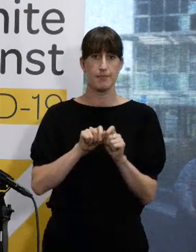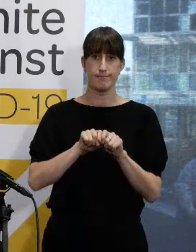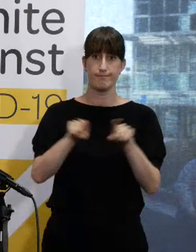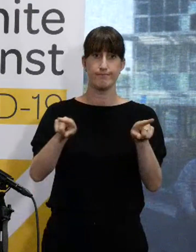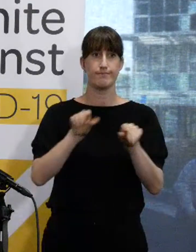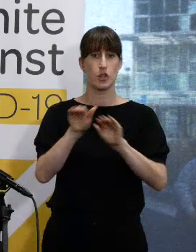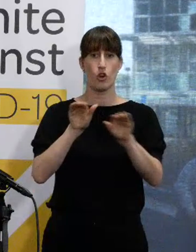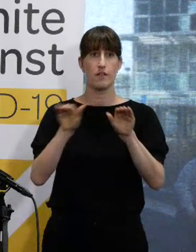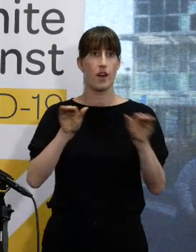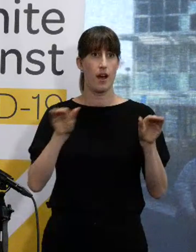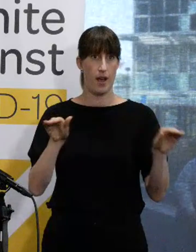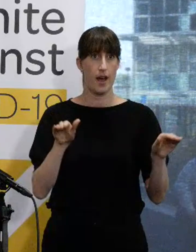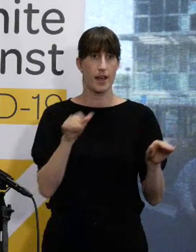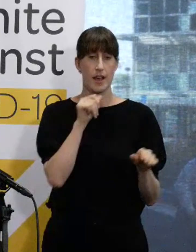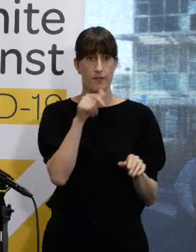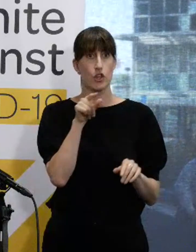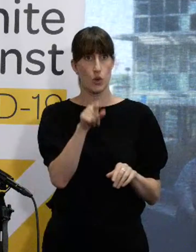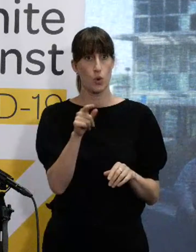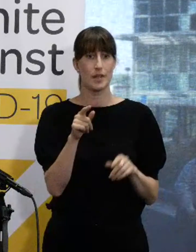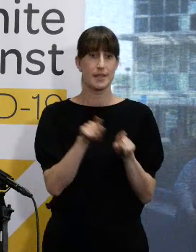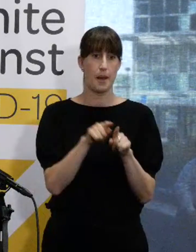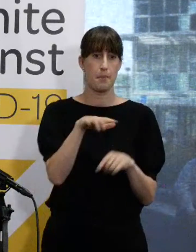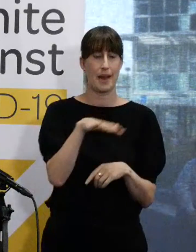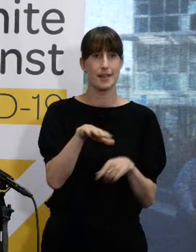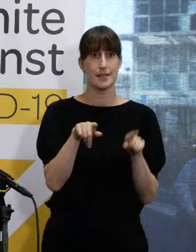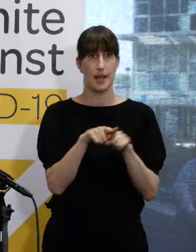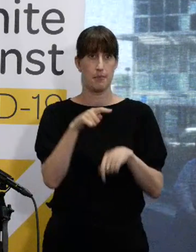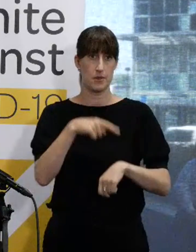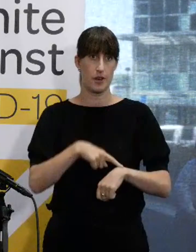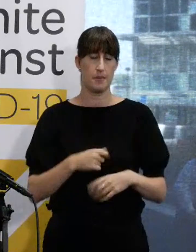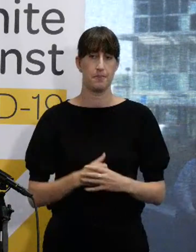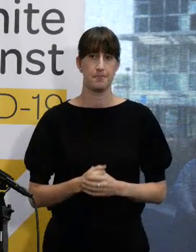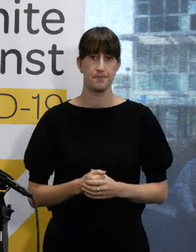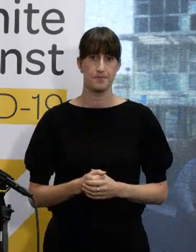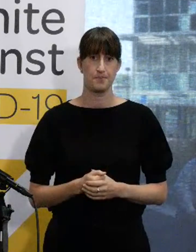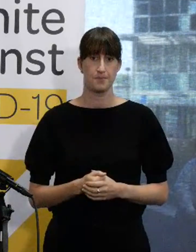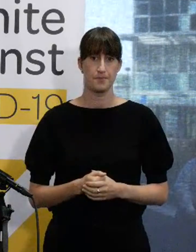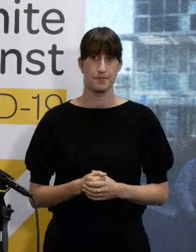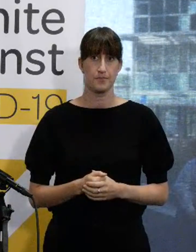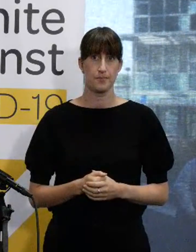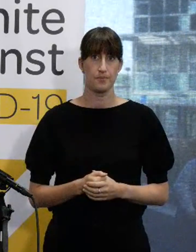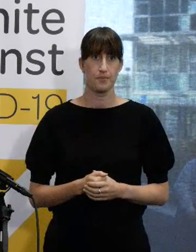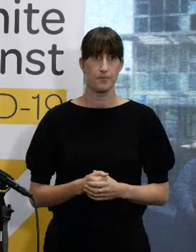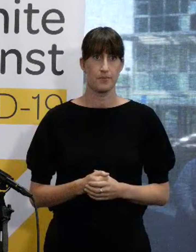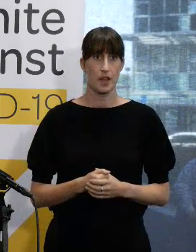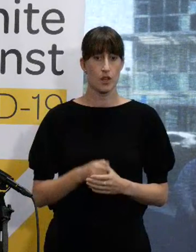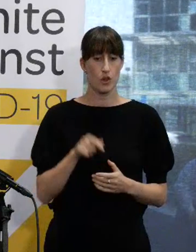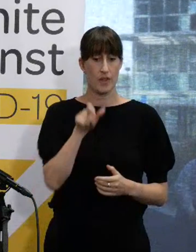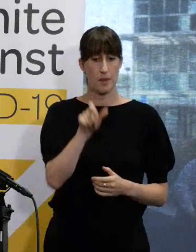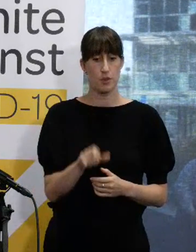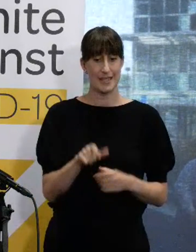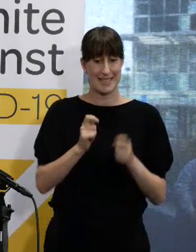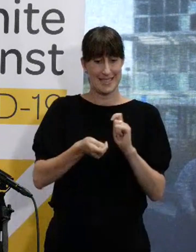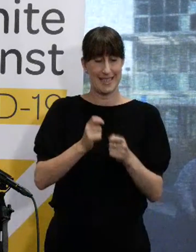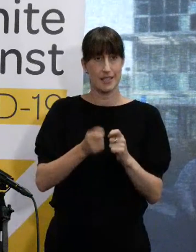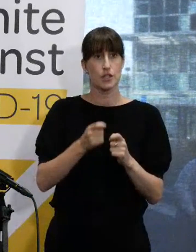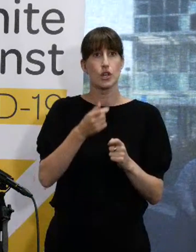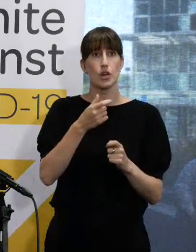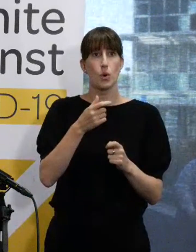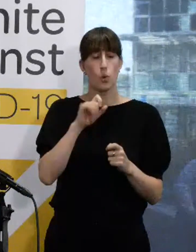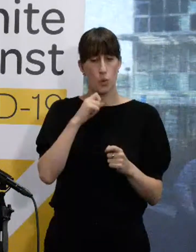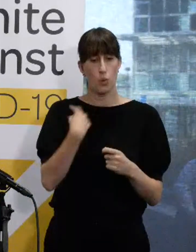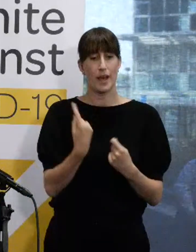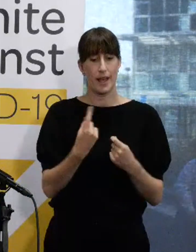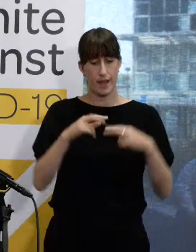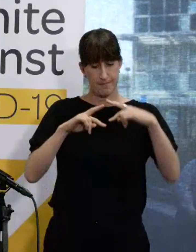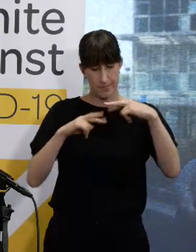locations at the relevant times. So whole genome sequencing on the case's test sample has been